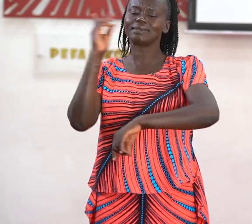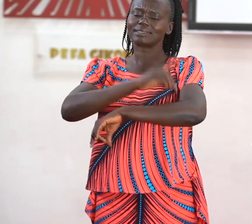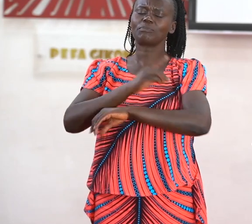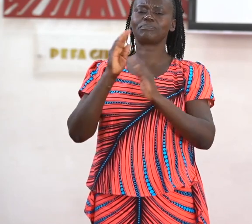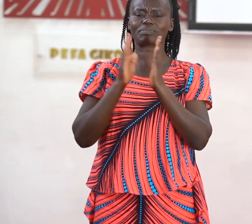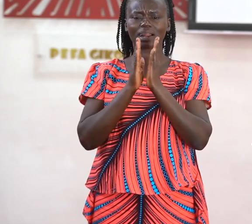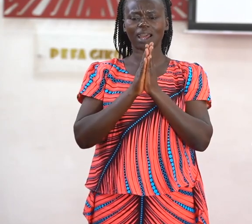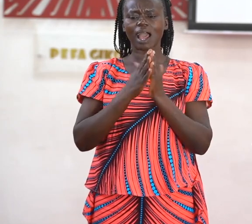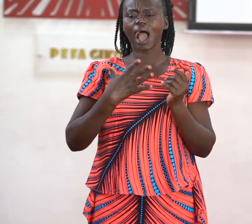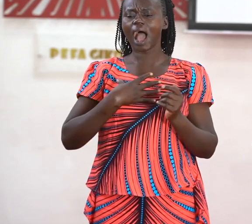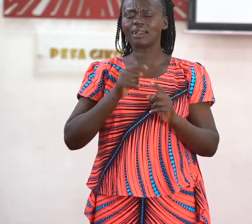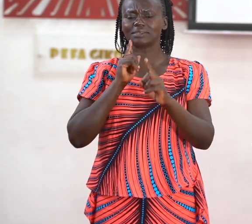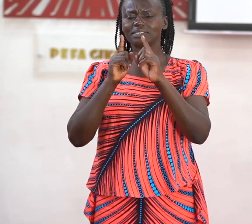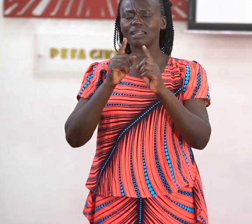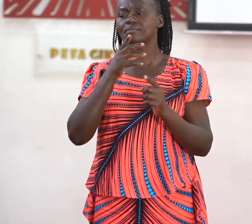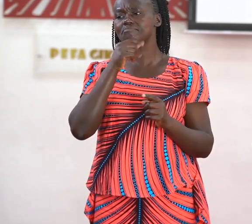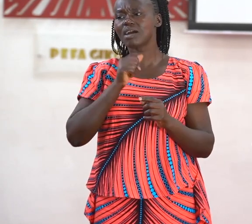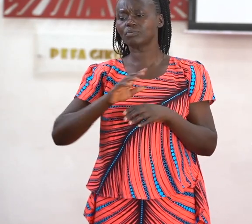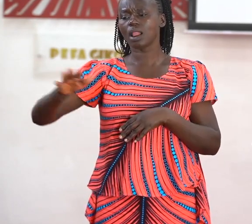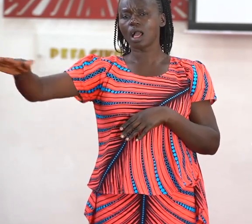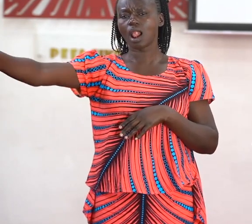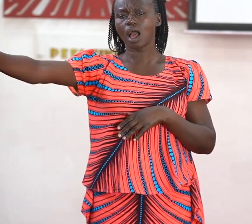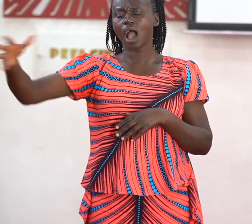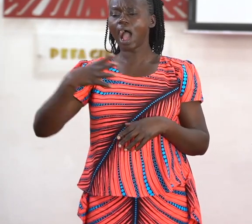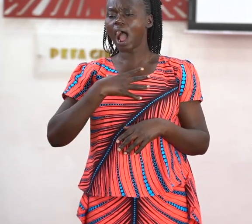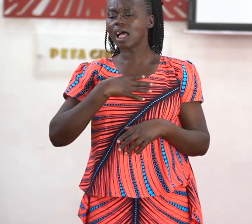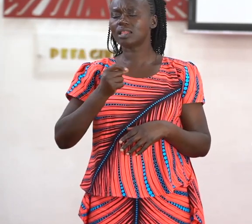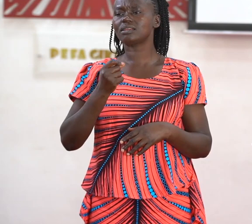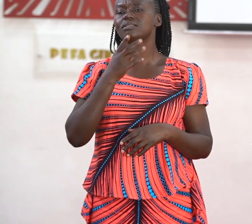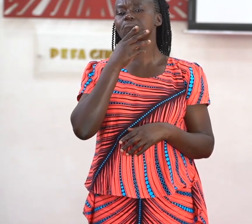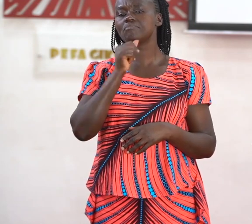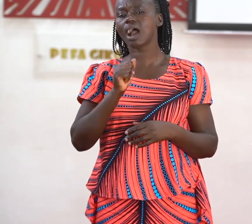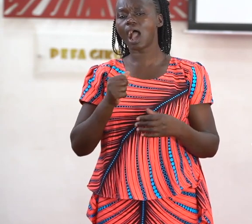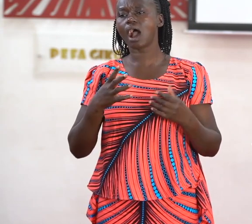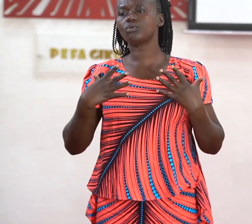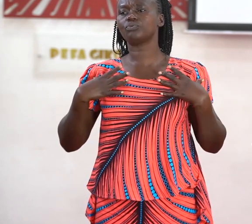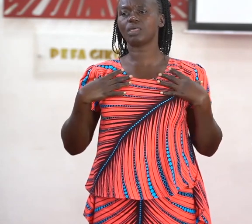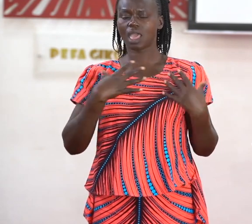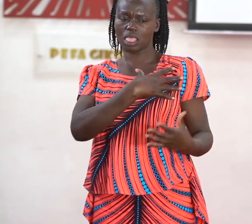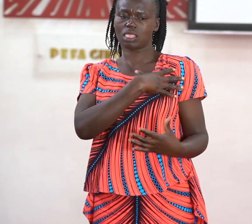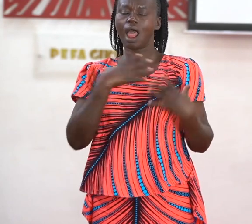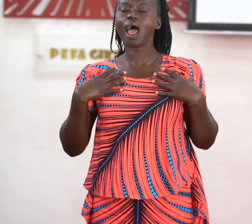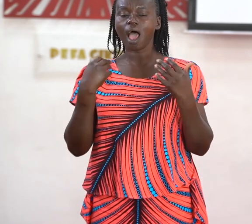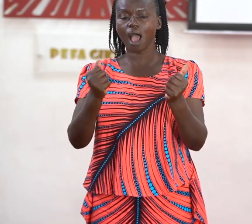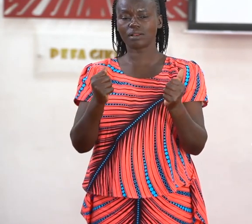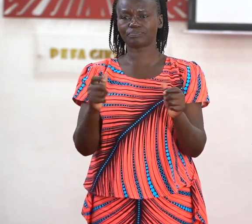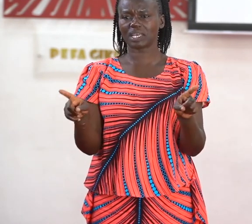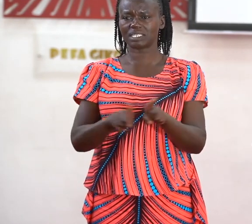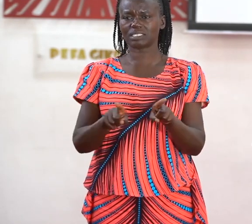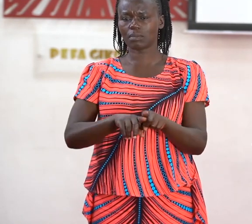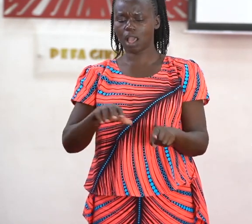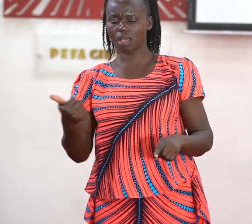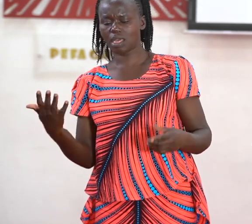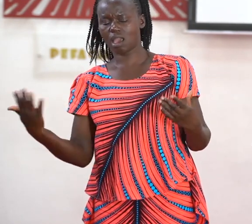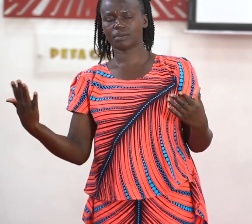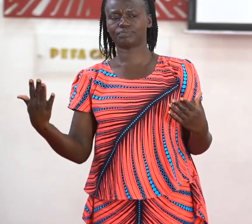he stretched out his hand, and it was completely restored, just as sound as the other one. But